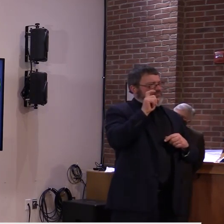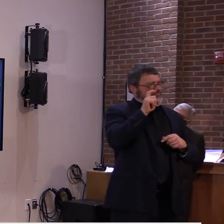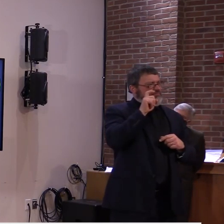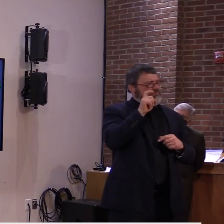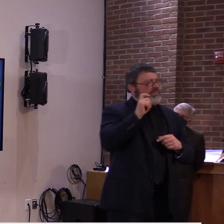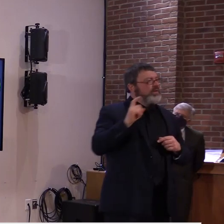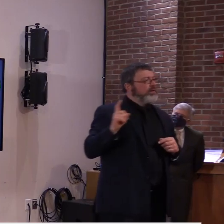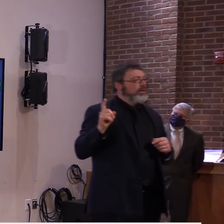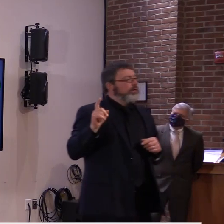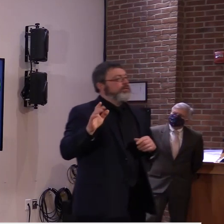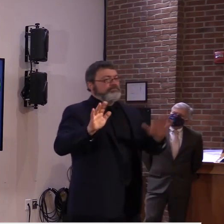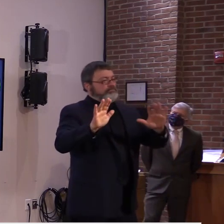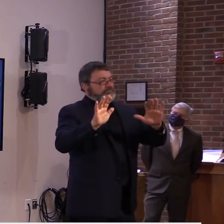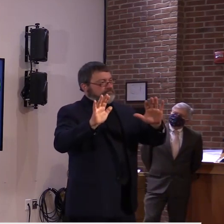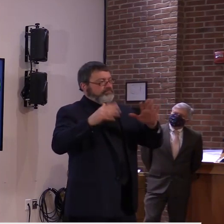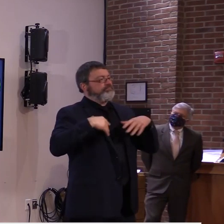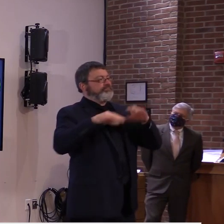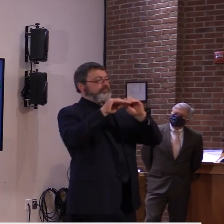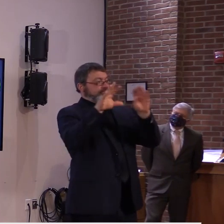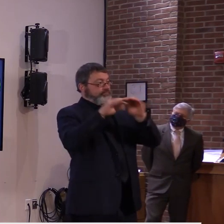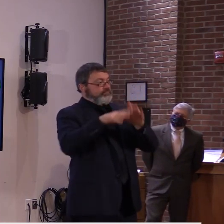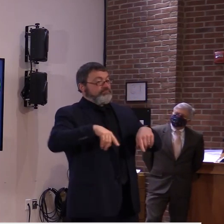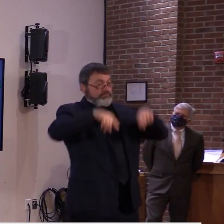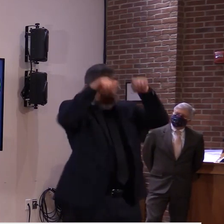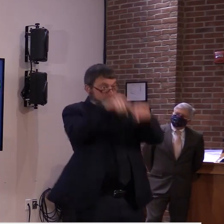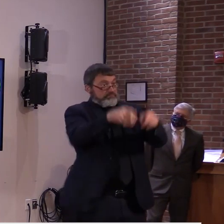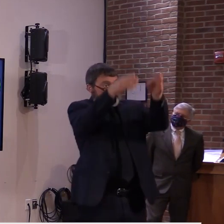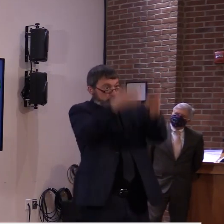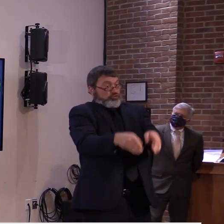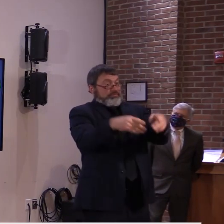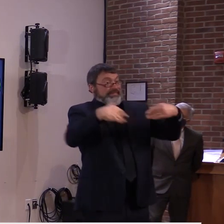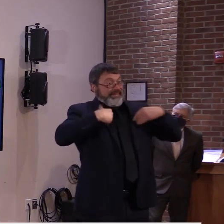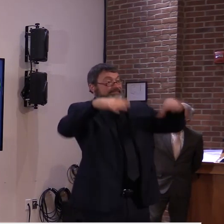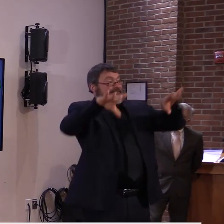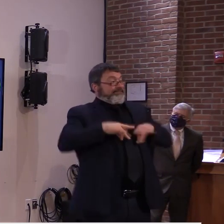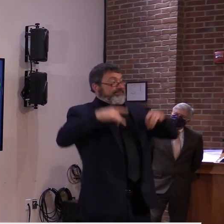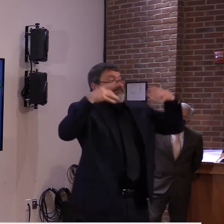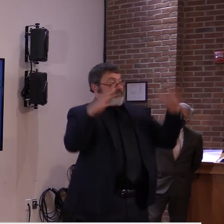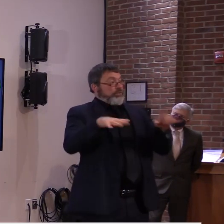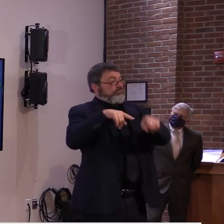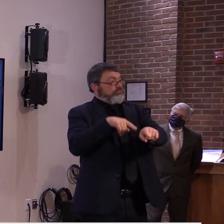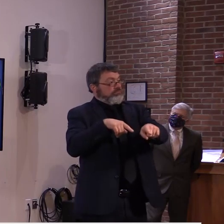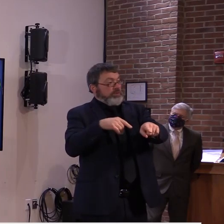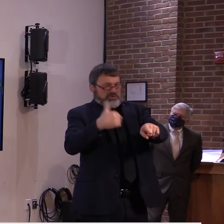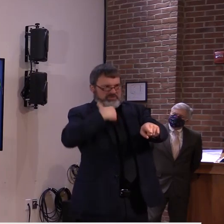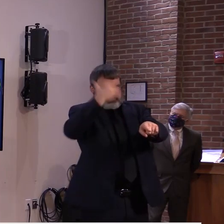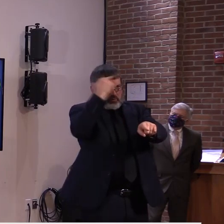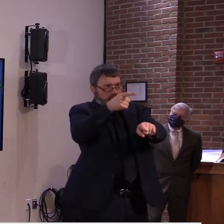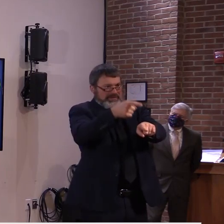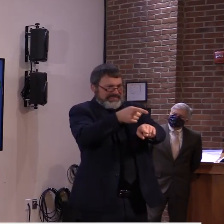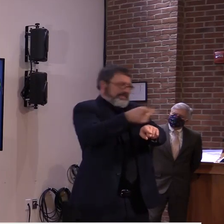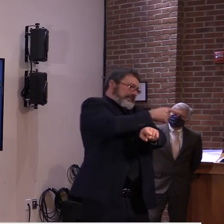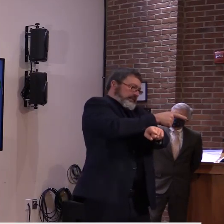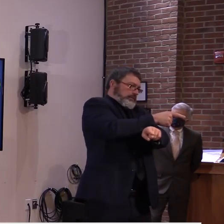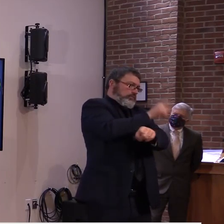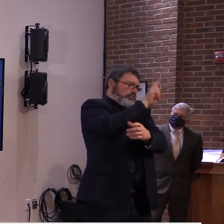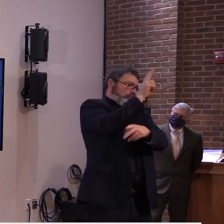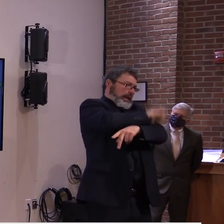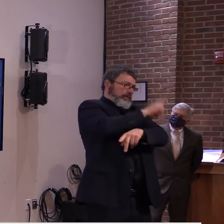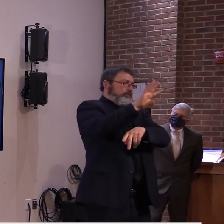days. So why is the state not looking back 14 days versus 2 days? Right. So again, in